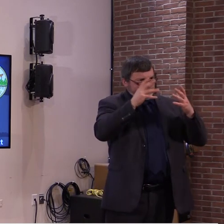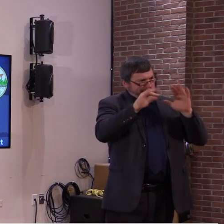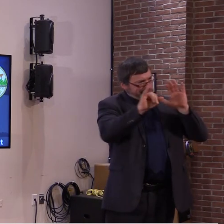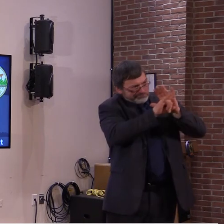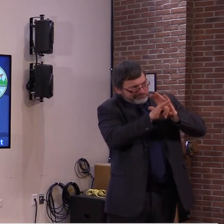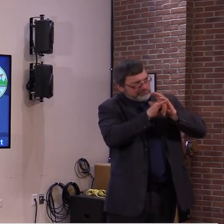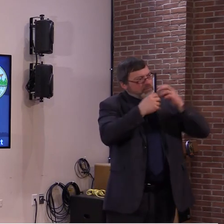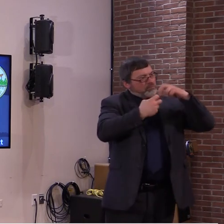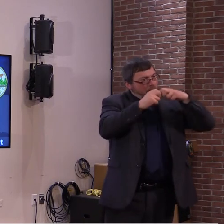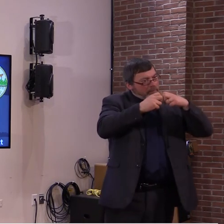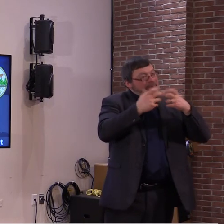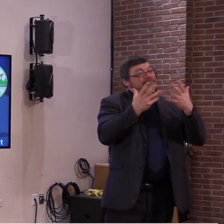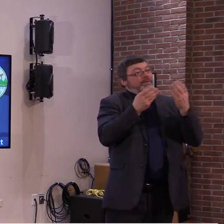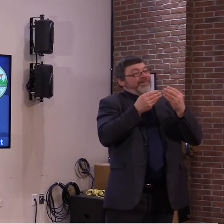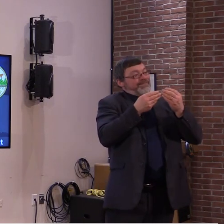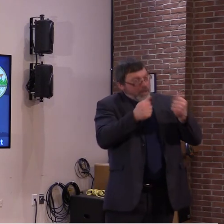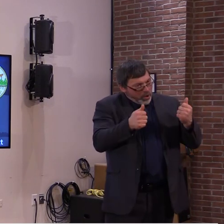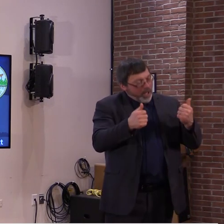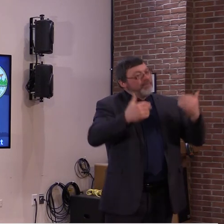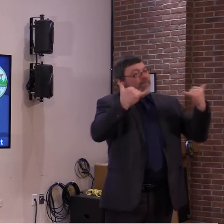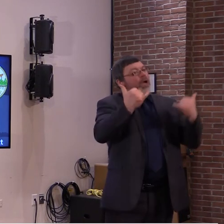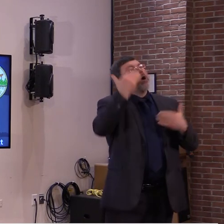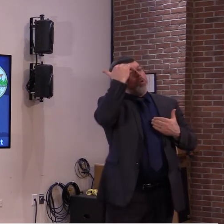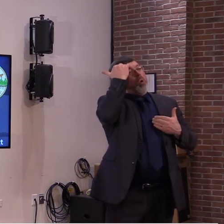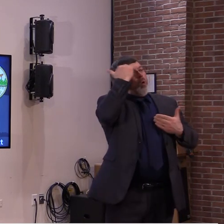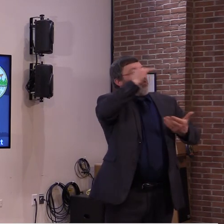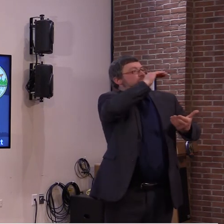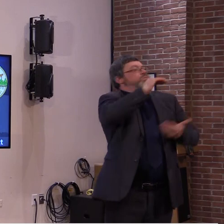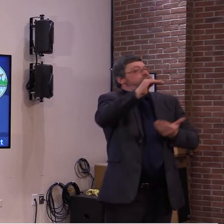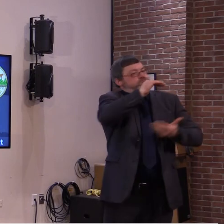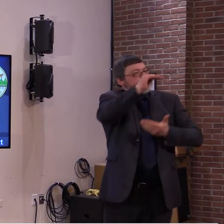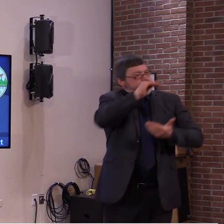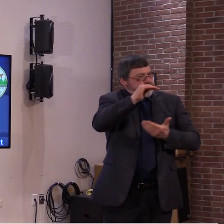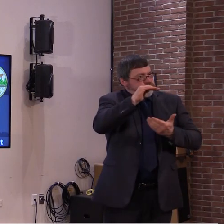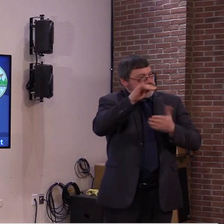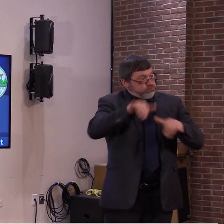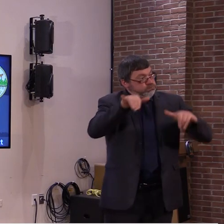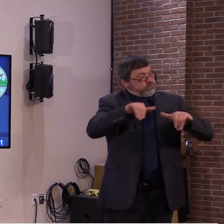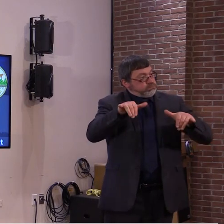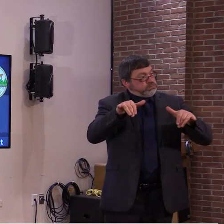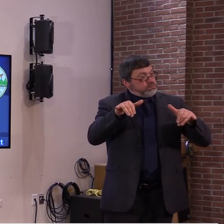be what is either promised or at least what you're expecting?